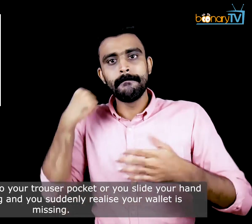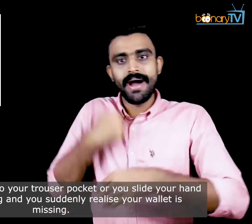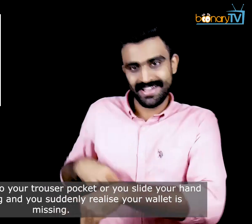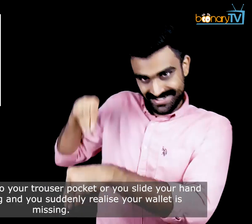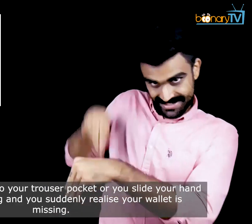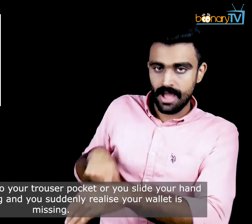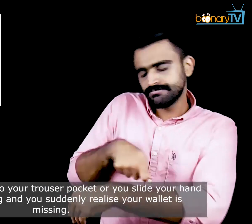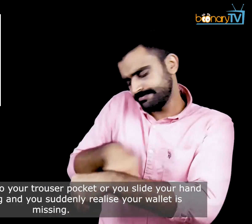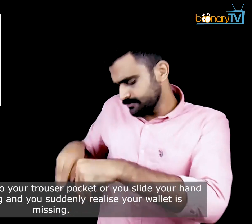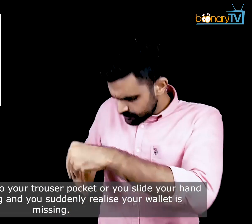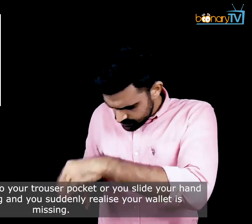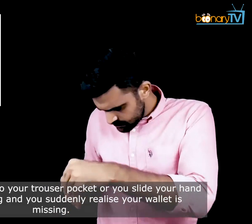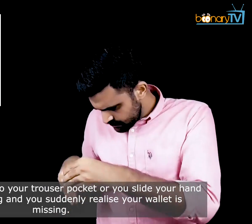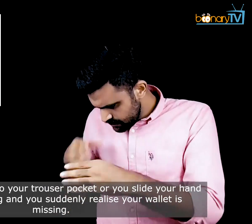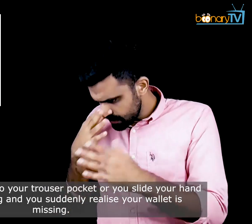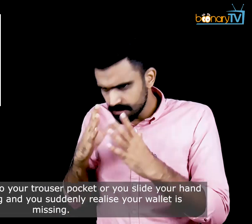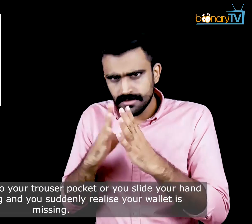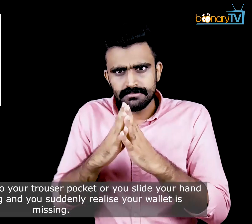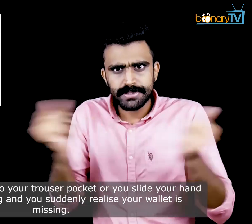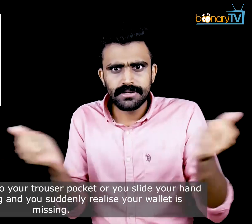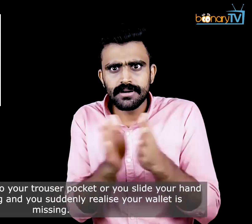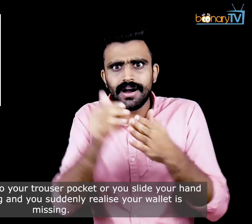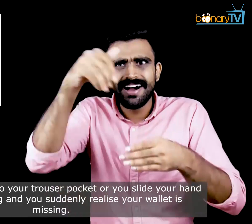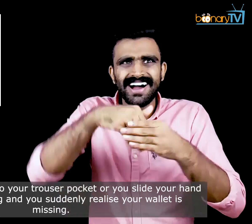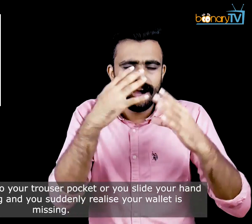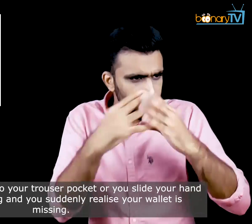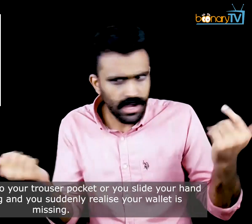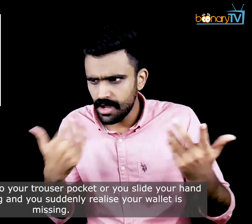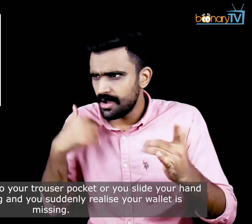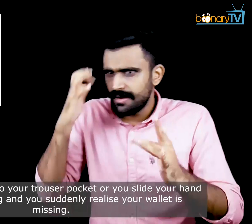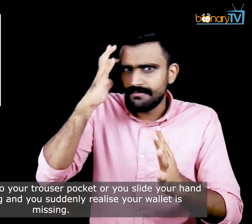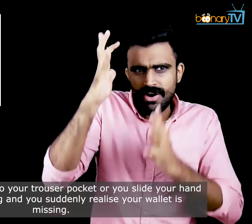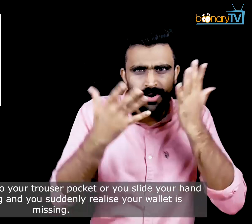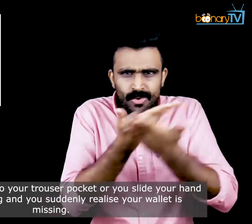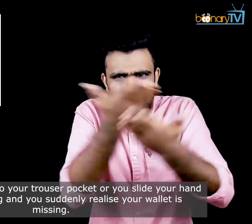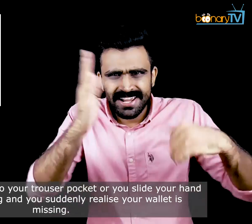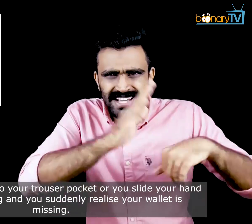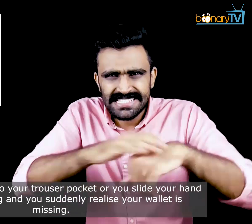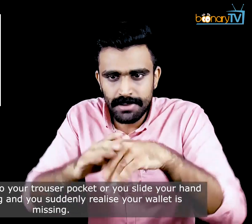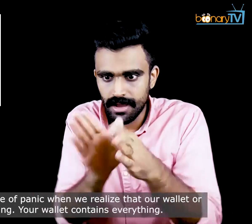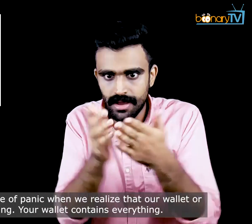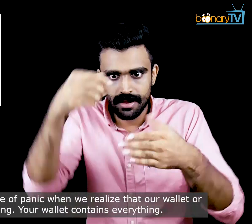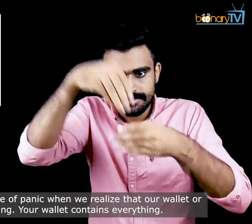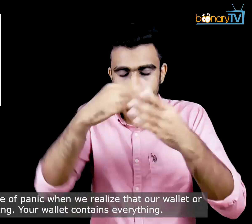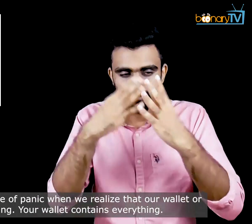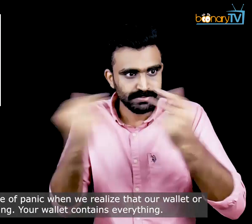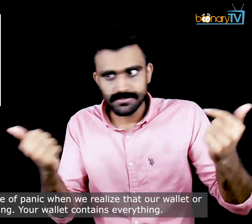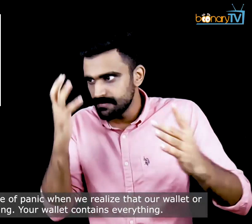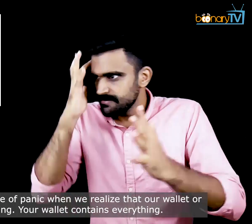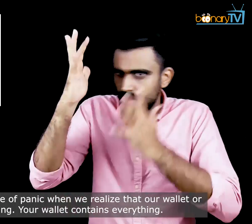trouser pocket or you slide your hand into your handbag and you suddenly realize your wallet is missing. We all know that sense of panic